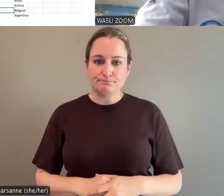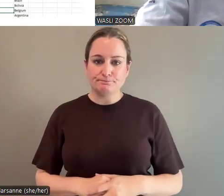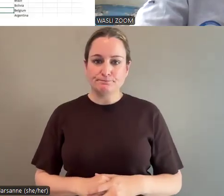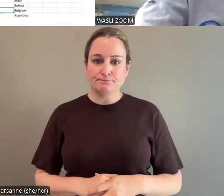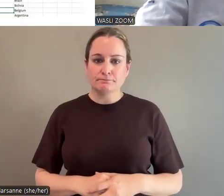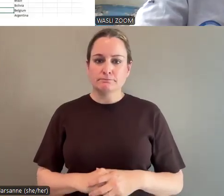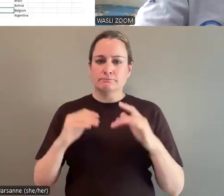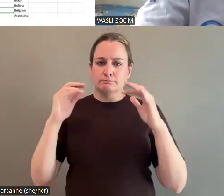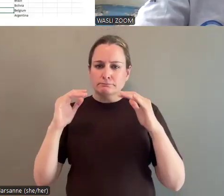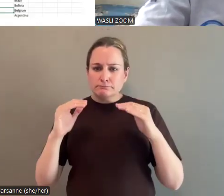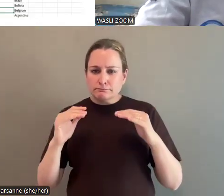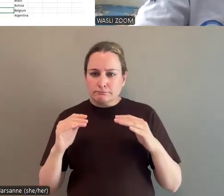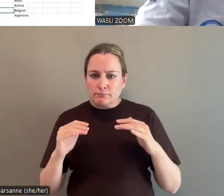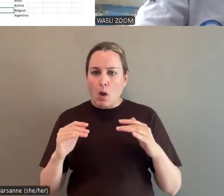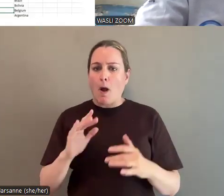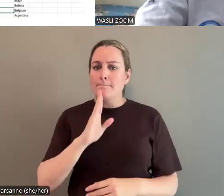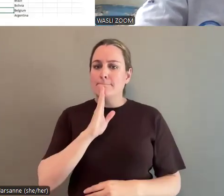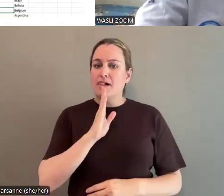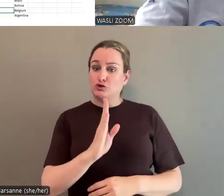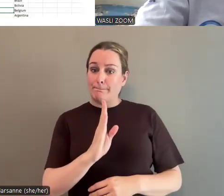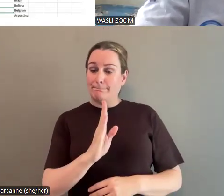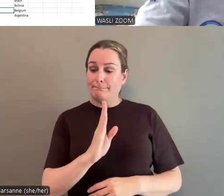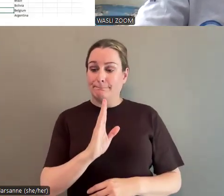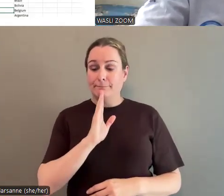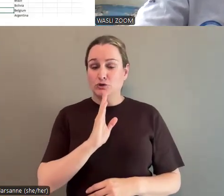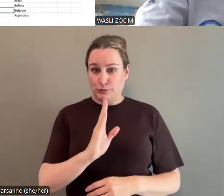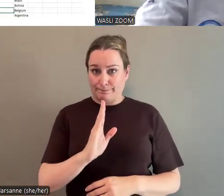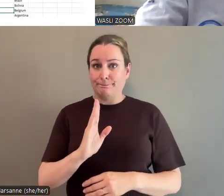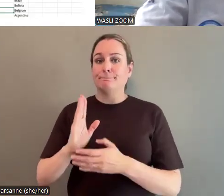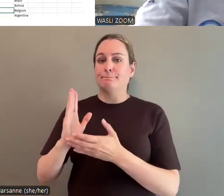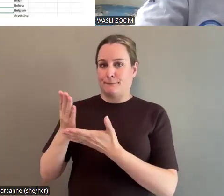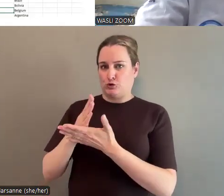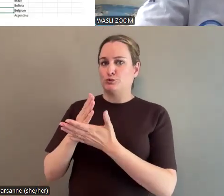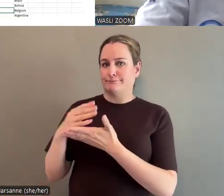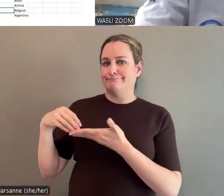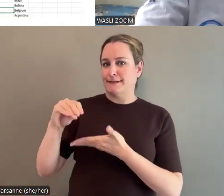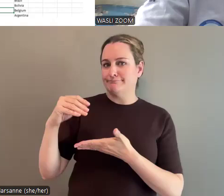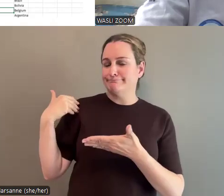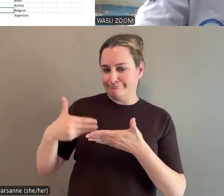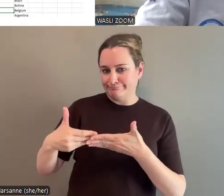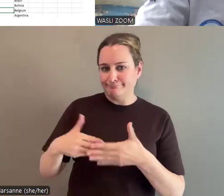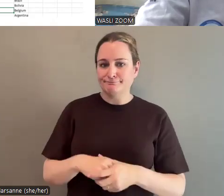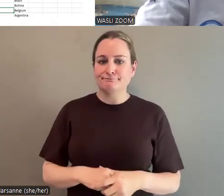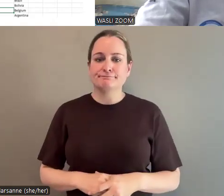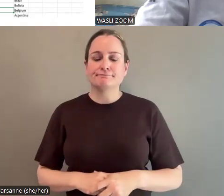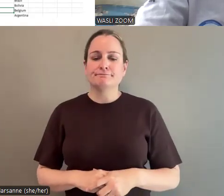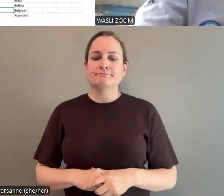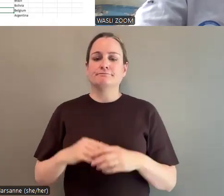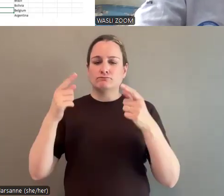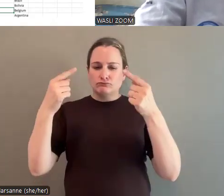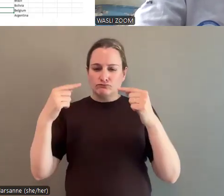we have Belgium Association of Sign Language Interpreters. They have paid their dues up to date. And we have